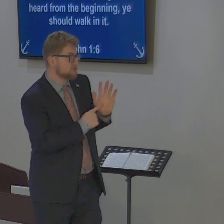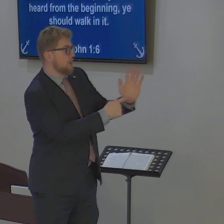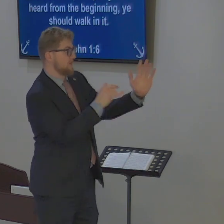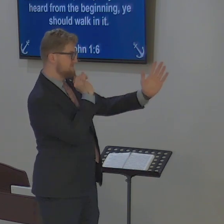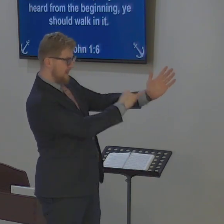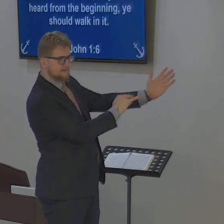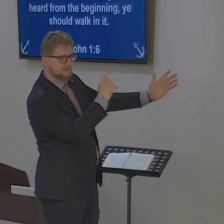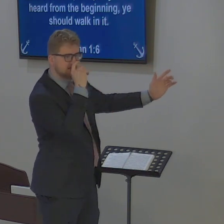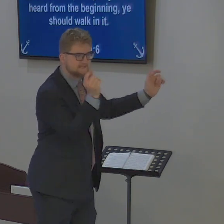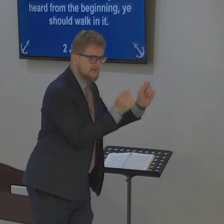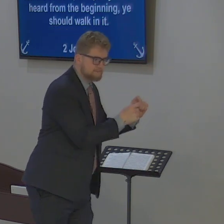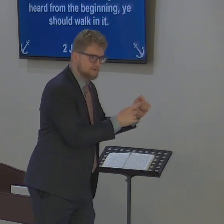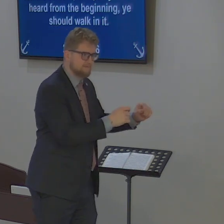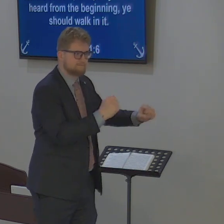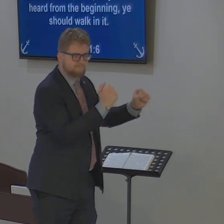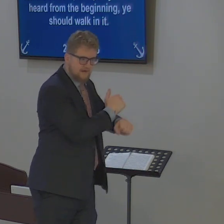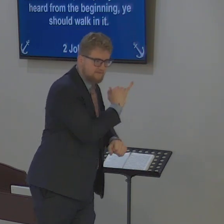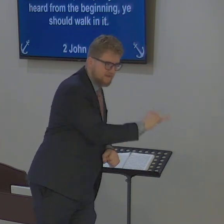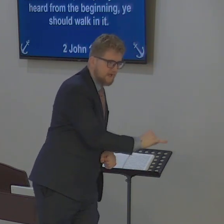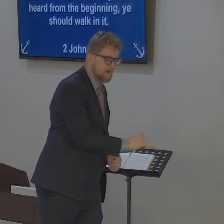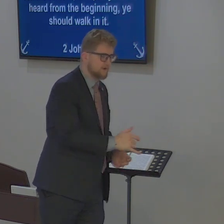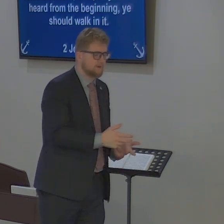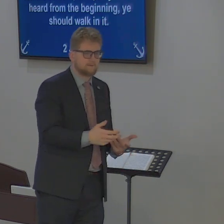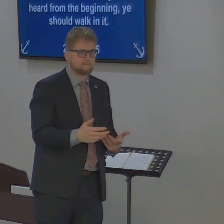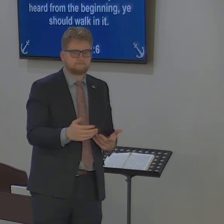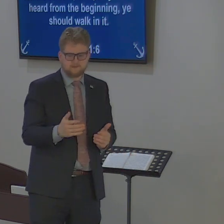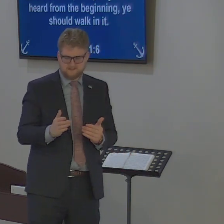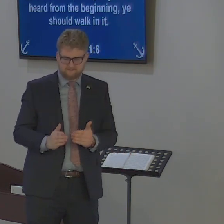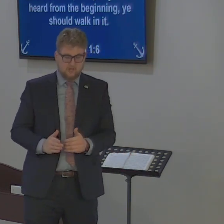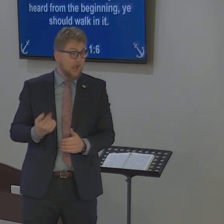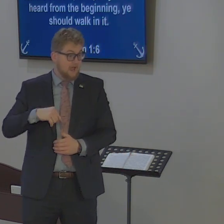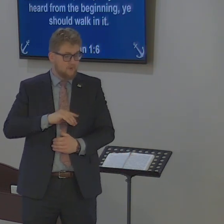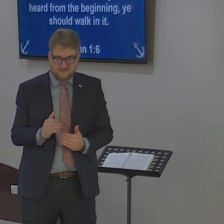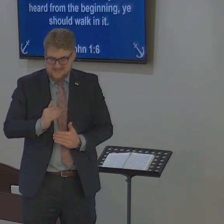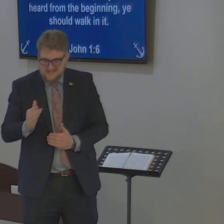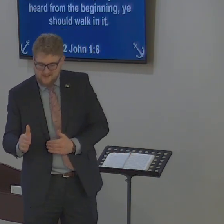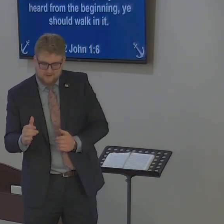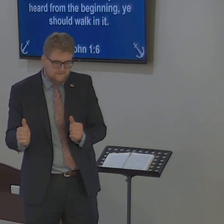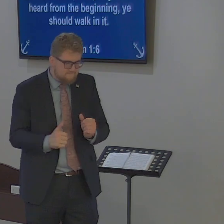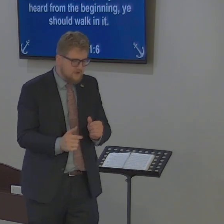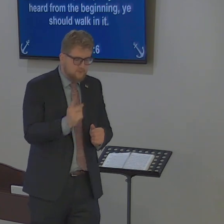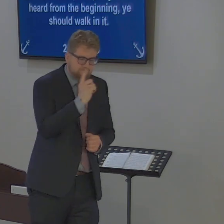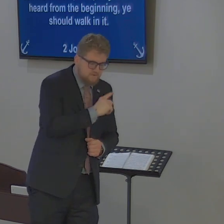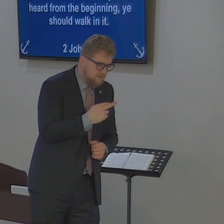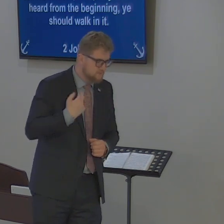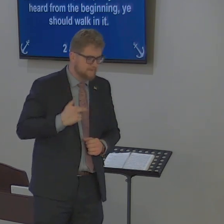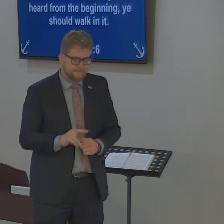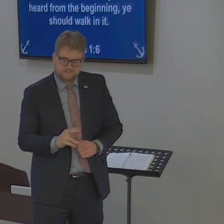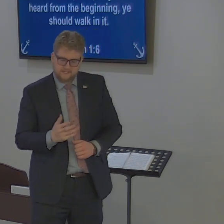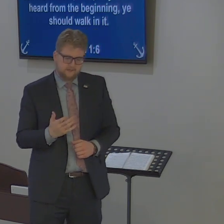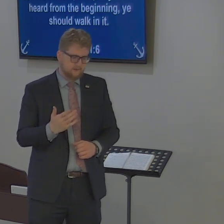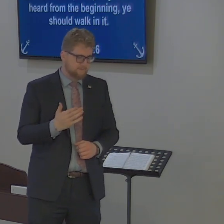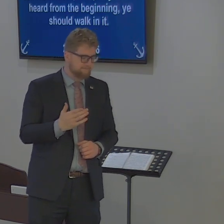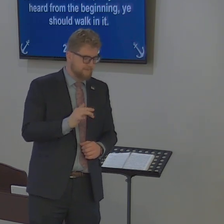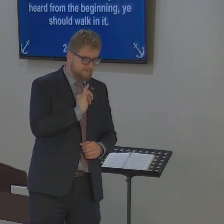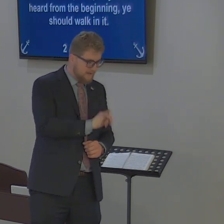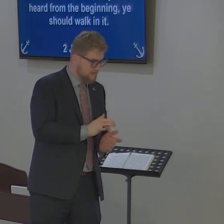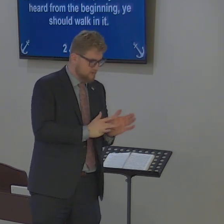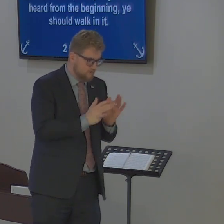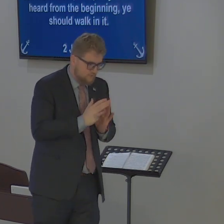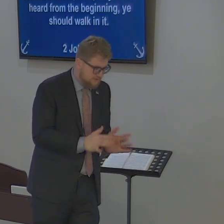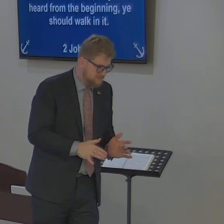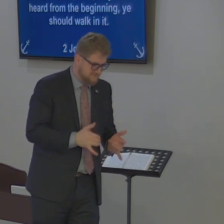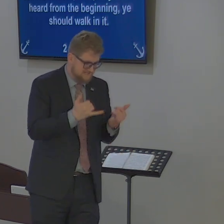Where is our fight for the neighbor that's following a false religion? Where is our fight for the Christian that's being pulled in the wayward way